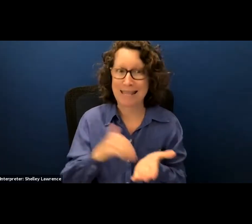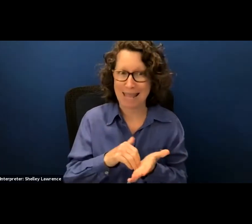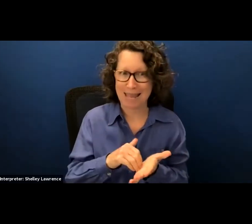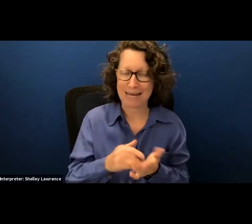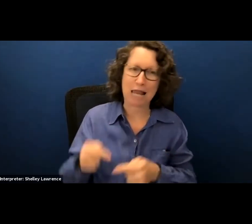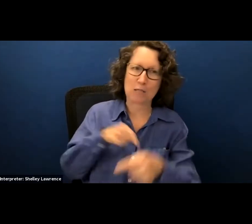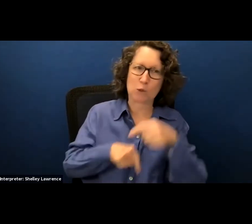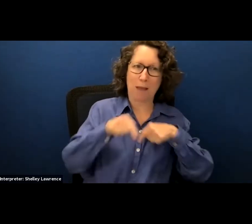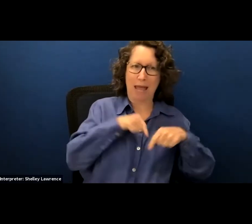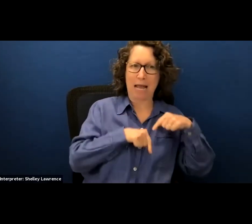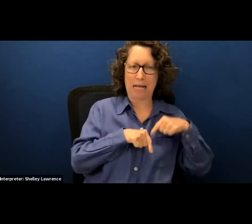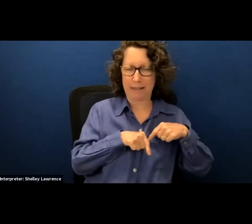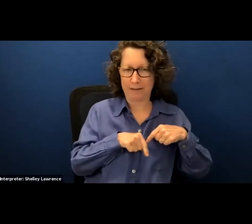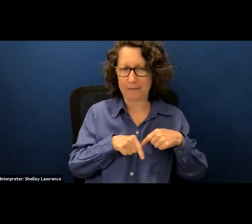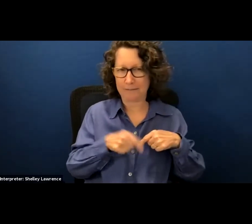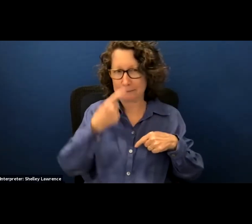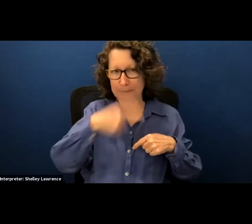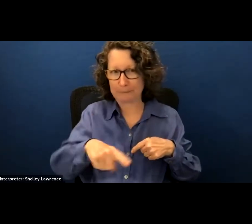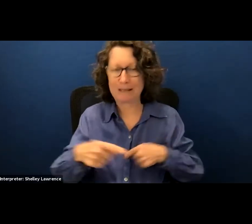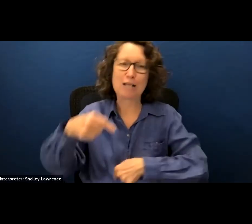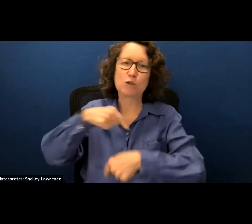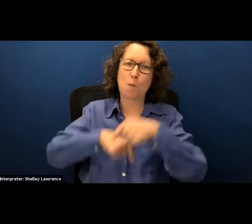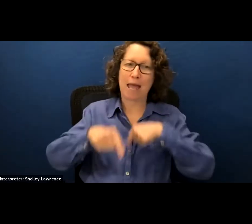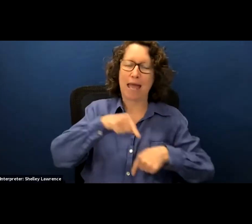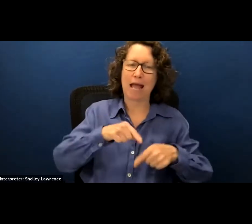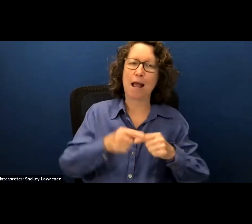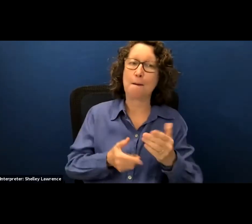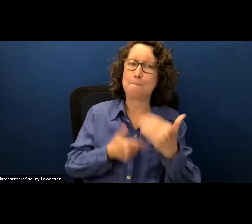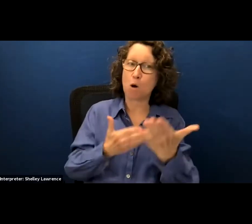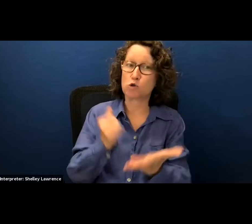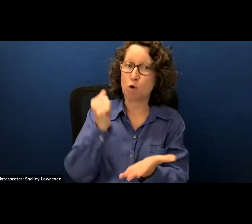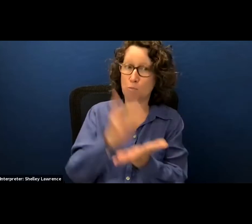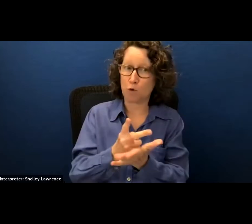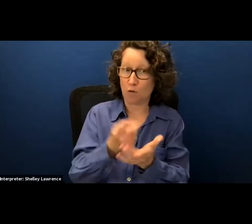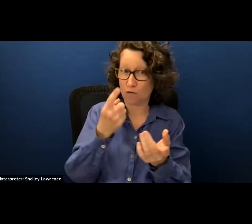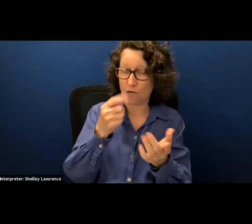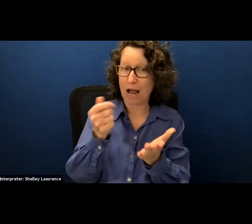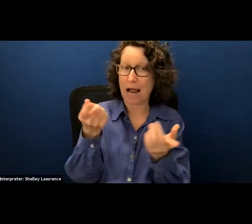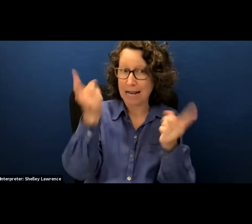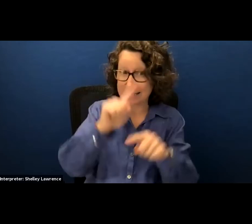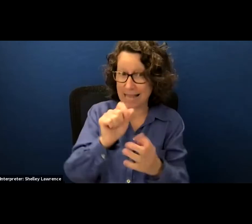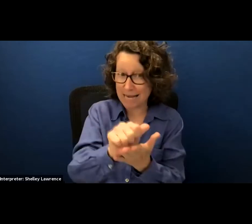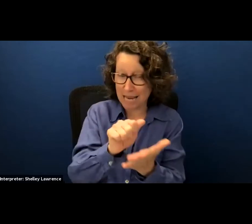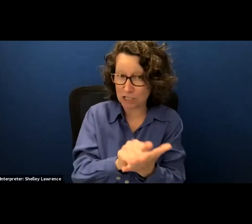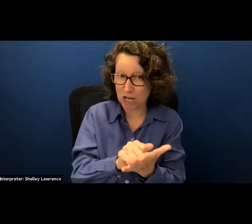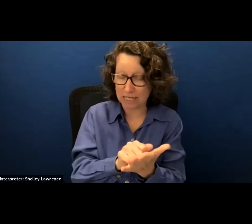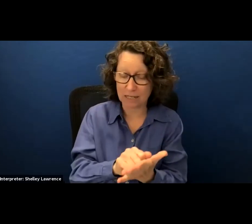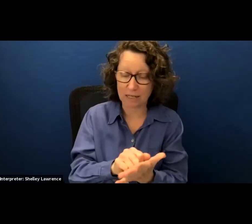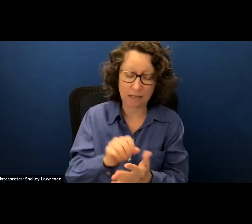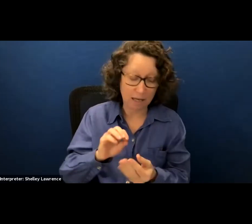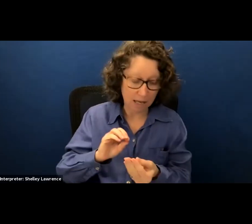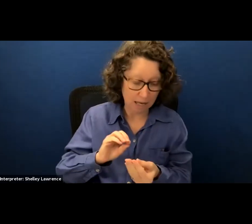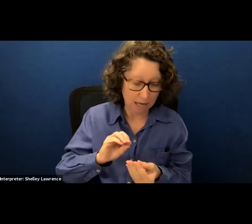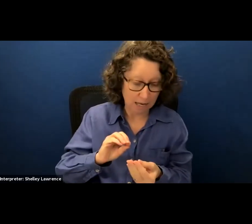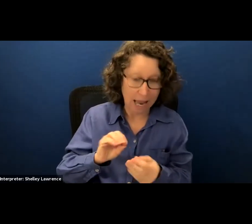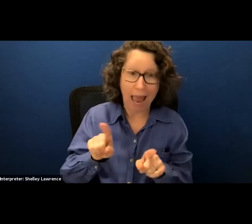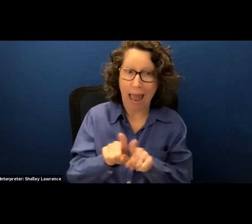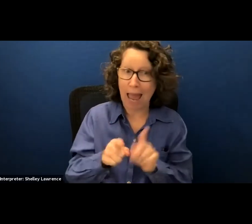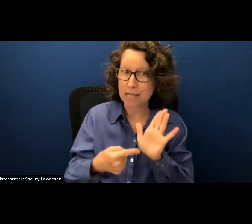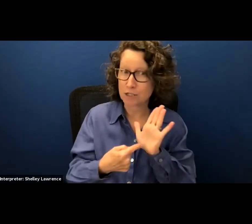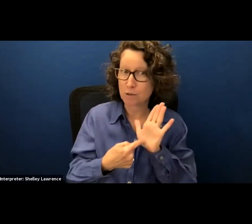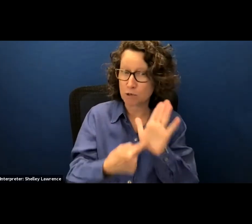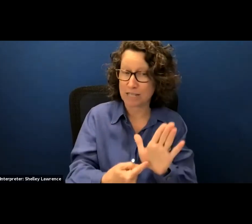go back, if that's okay. Let's go back to a motion to approve the consent agenda items as